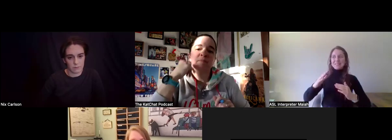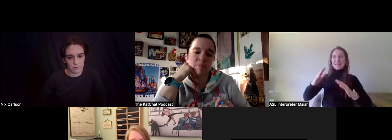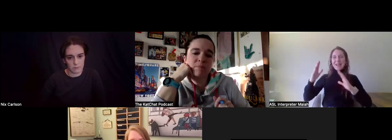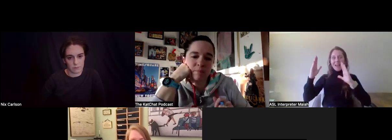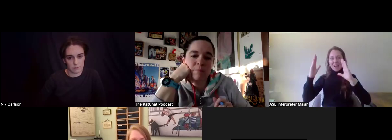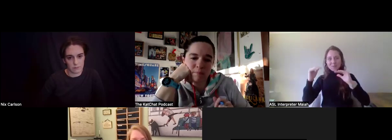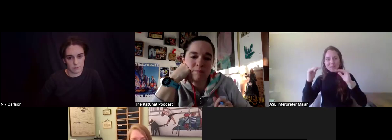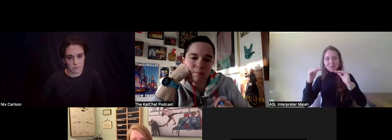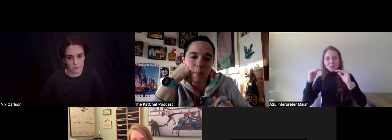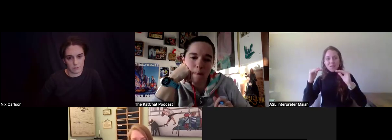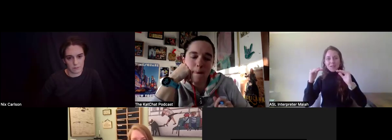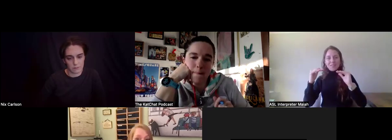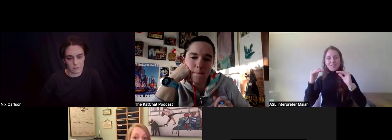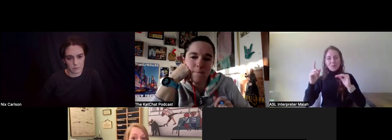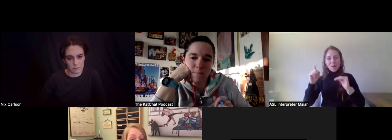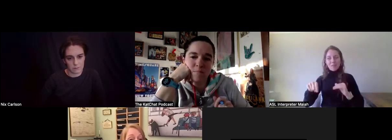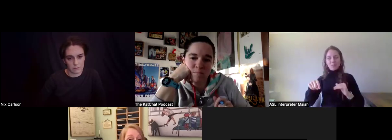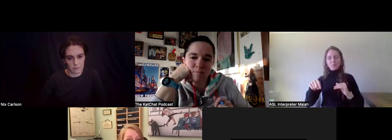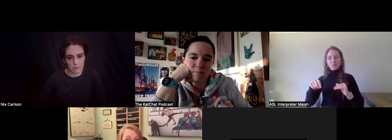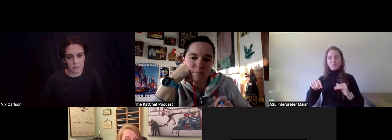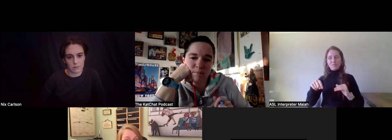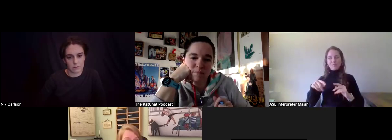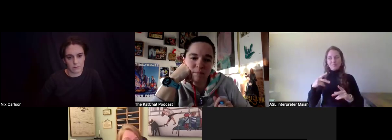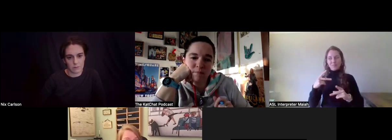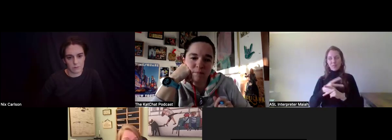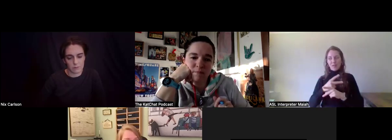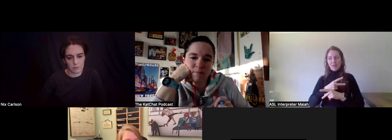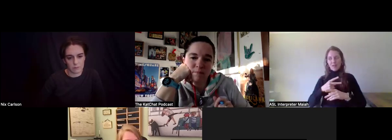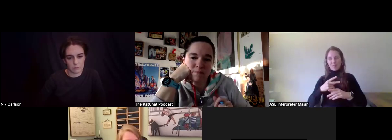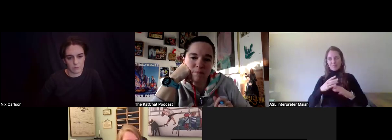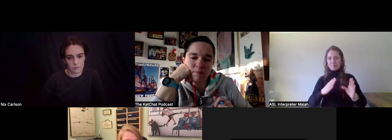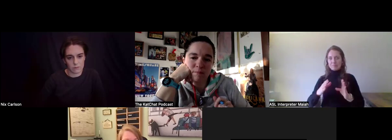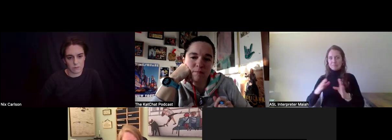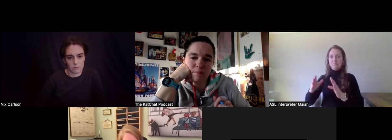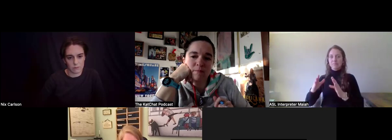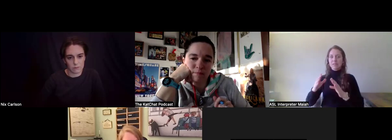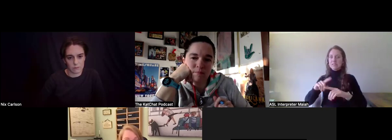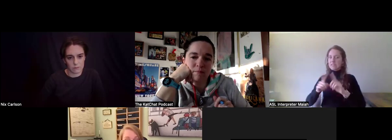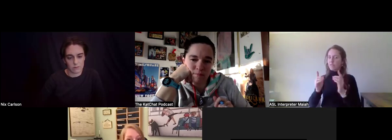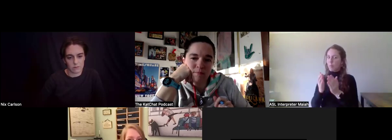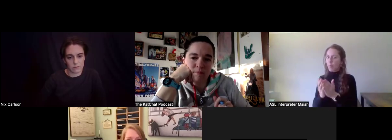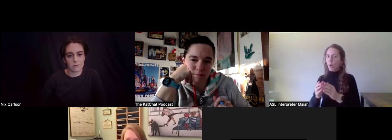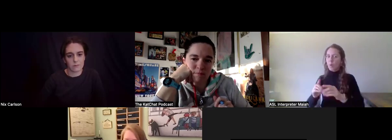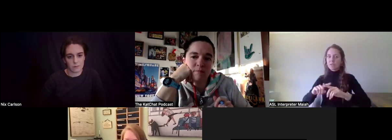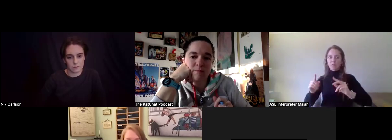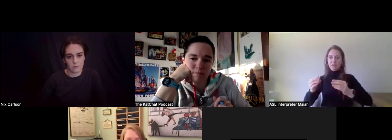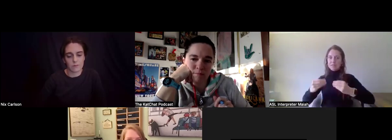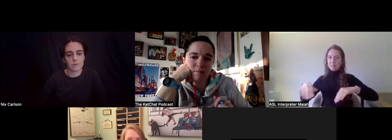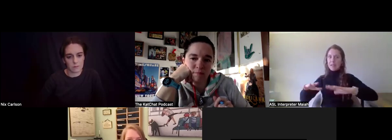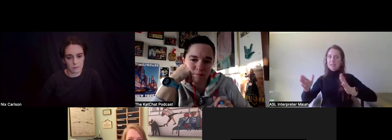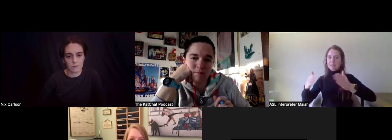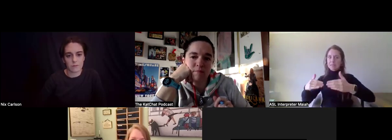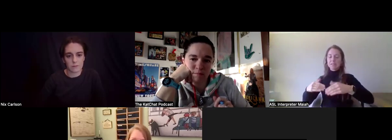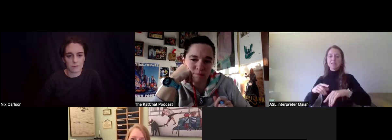you were having to program a very different boat with different spaces. However, cut way down on